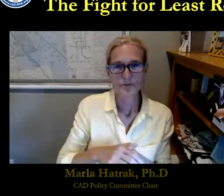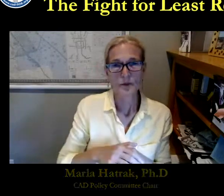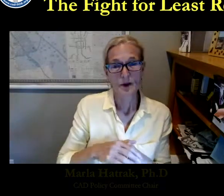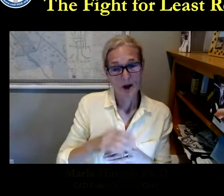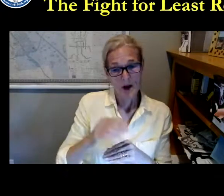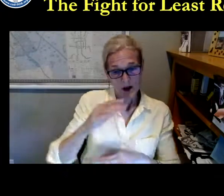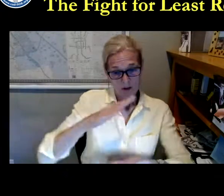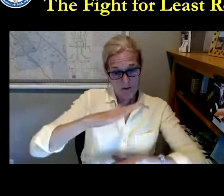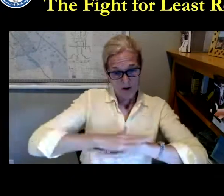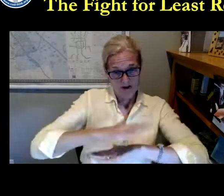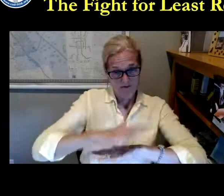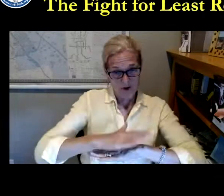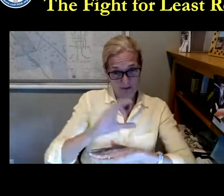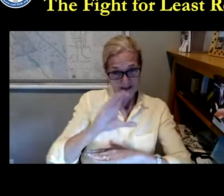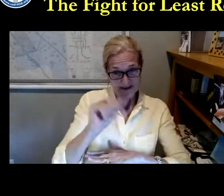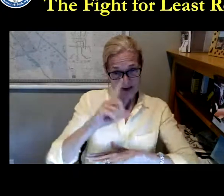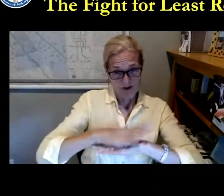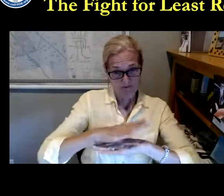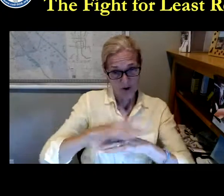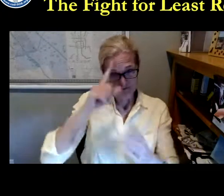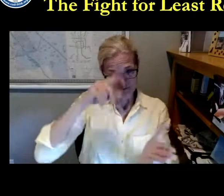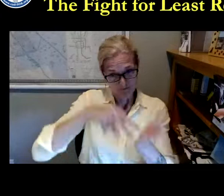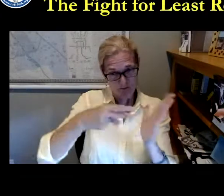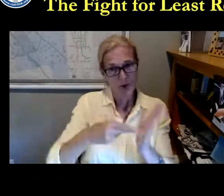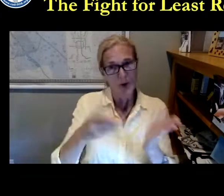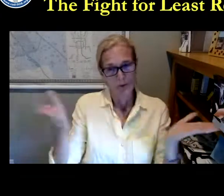This is our 6th webinar.